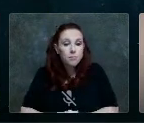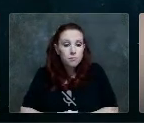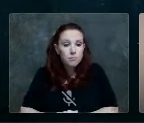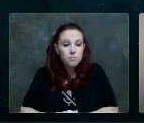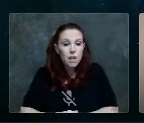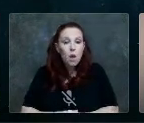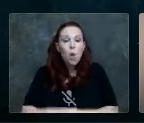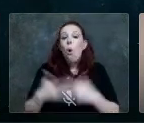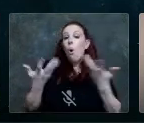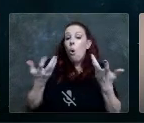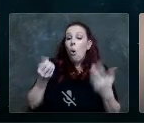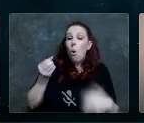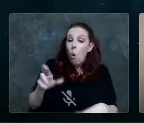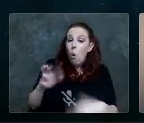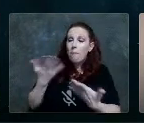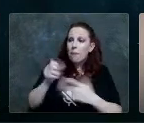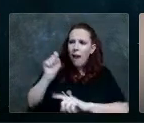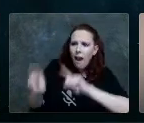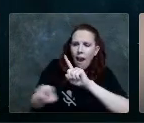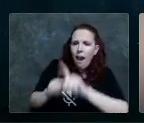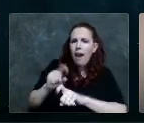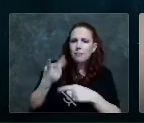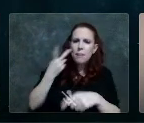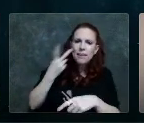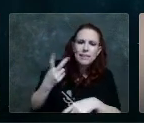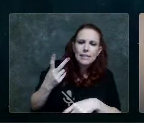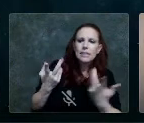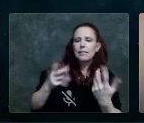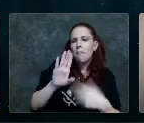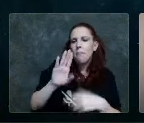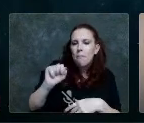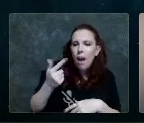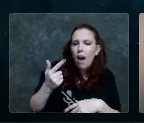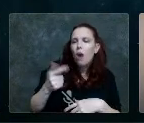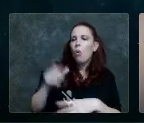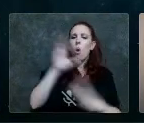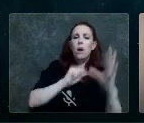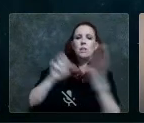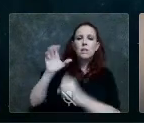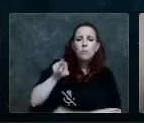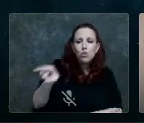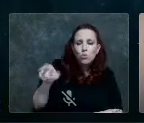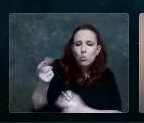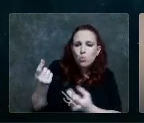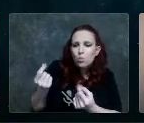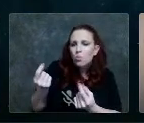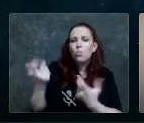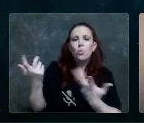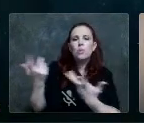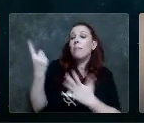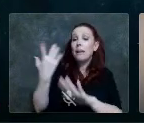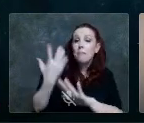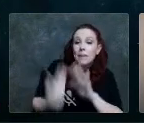might ask questions because they might see a bug or an assumption that you've made, an edge case that you're missing. They